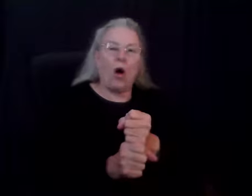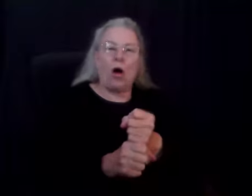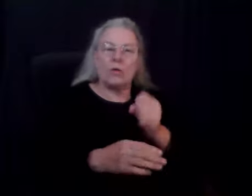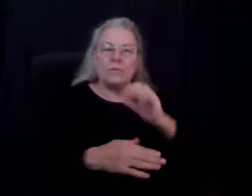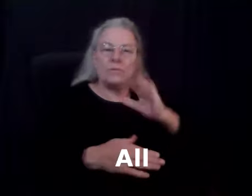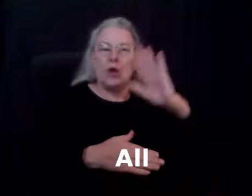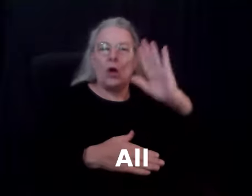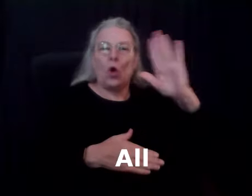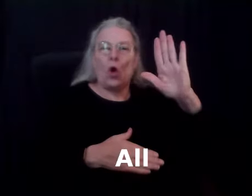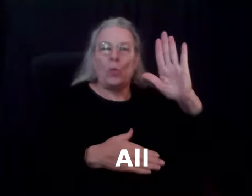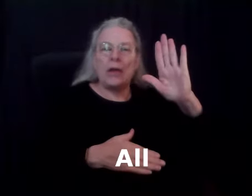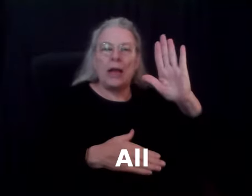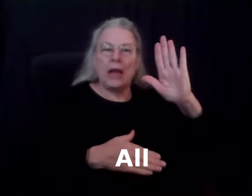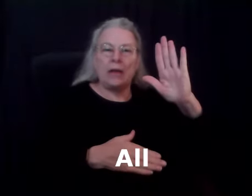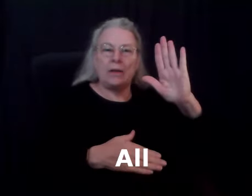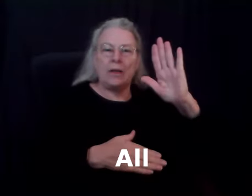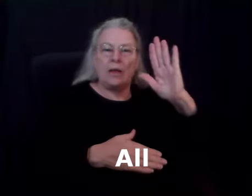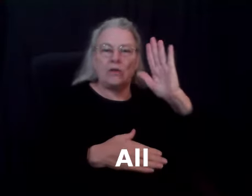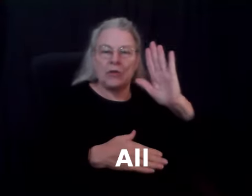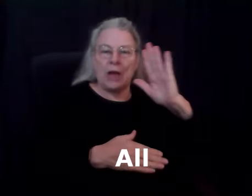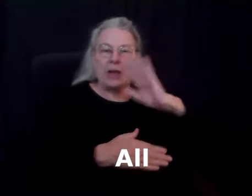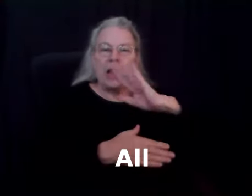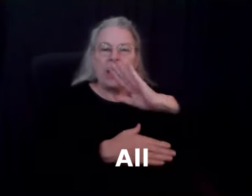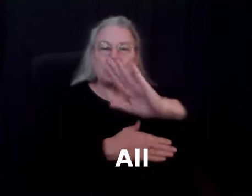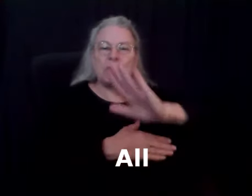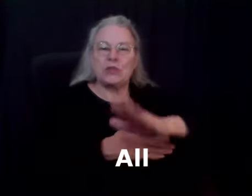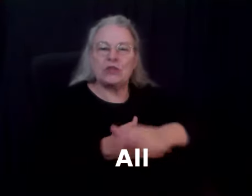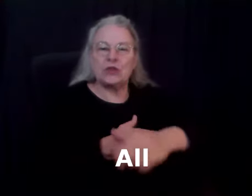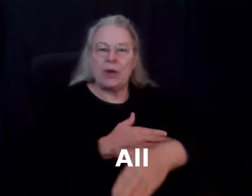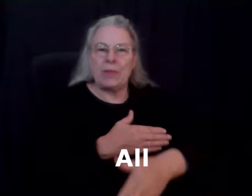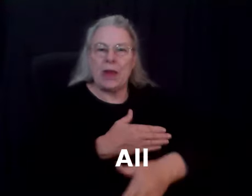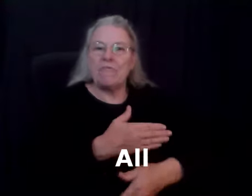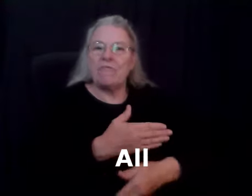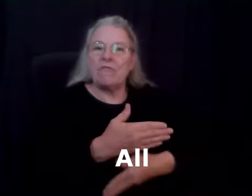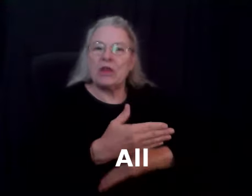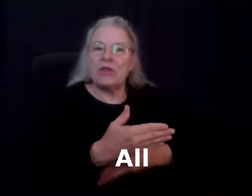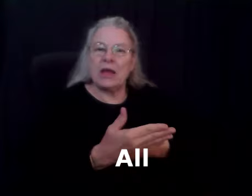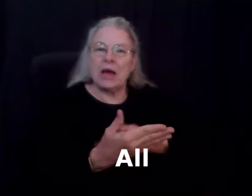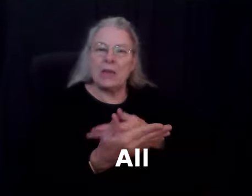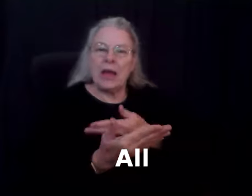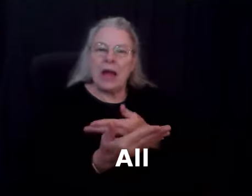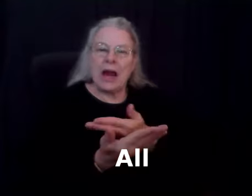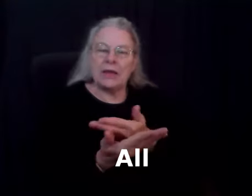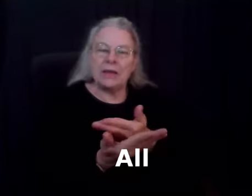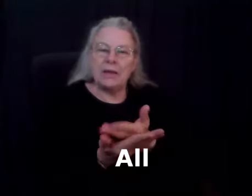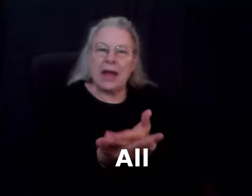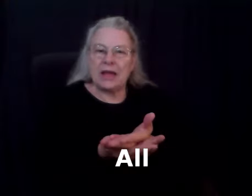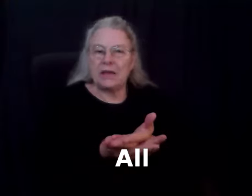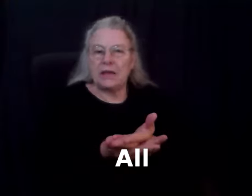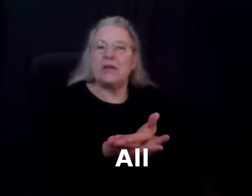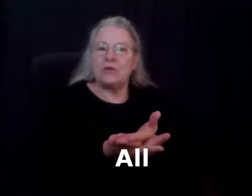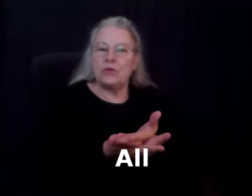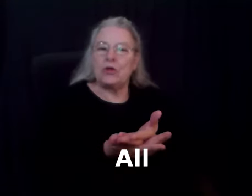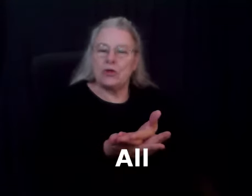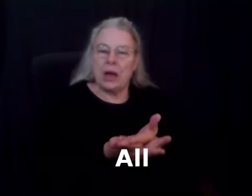All. Open hand, your dominant hand is going to scrape everything up and lay it into your